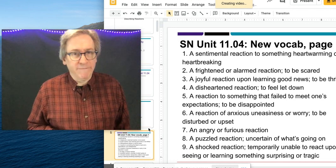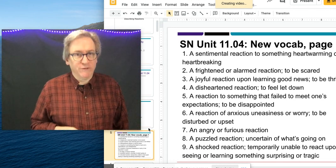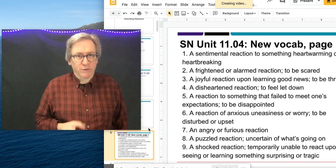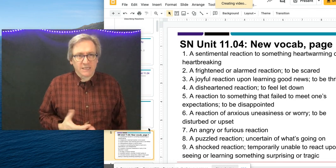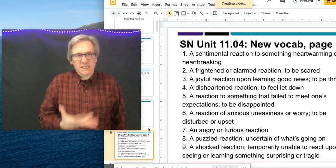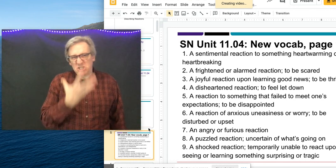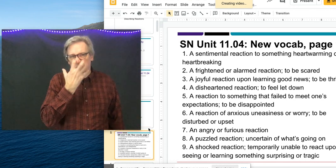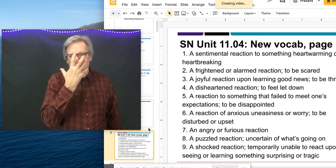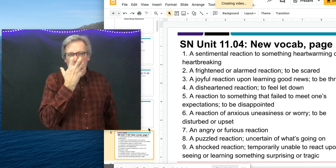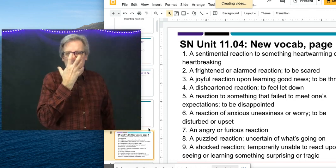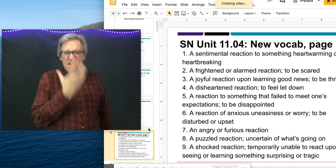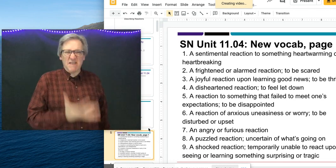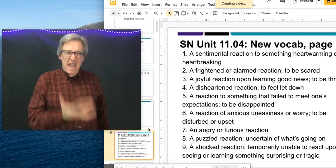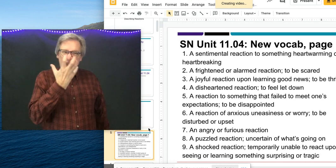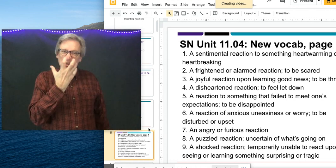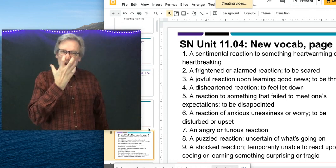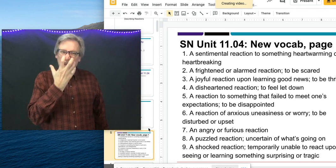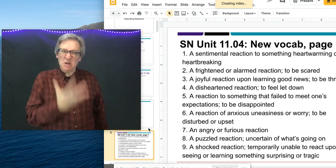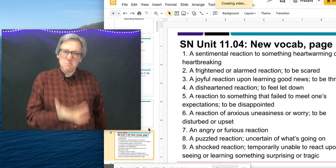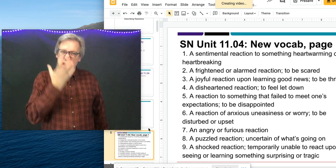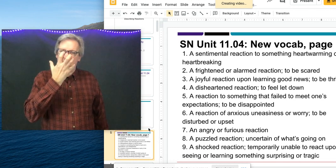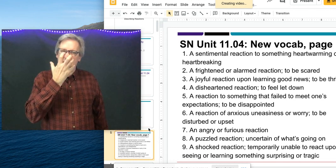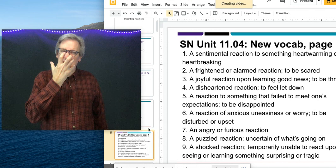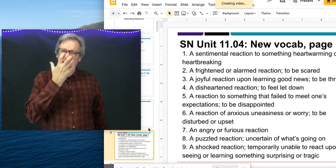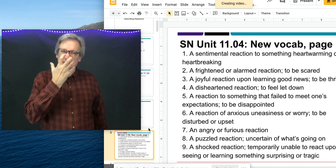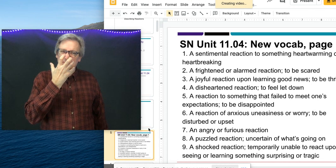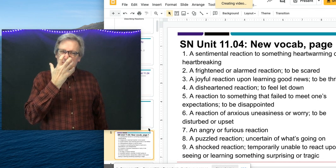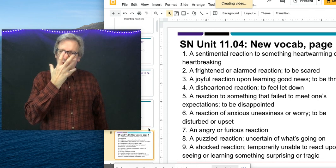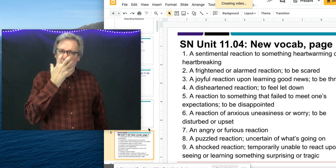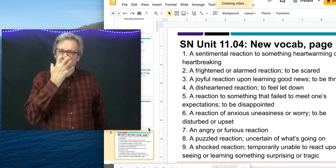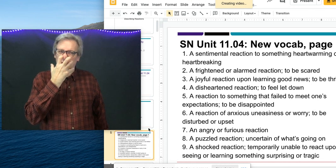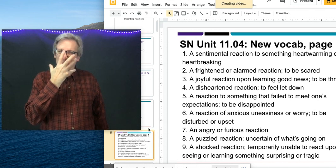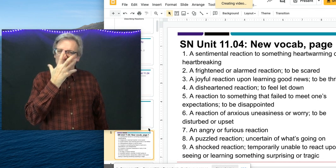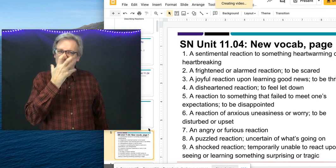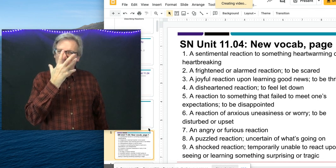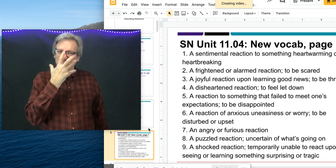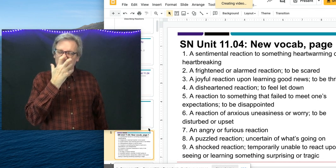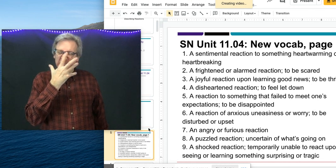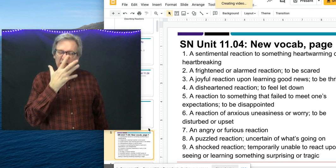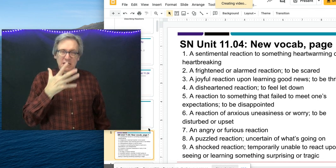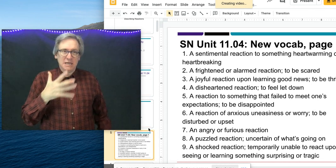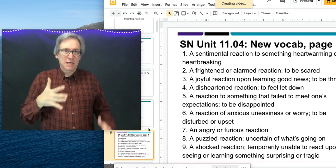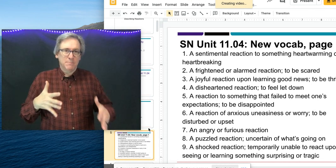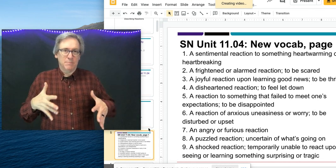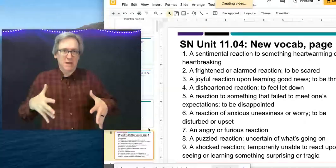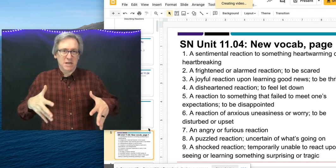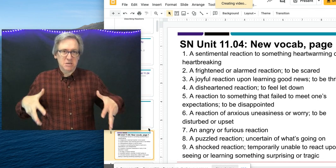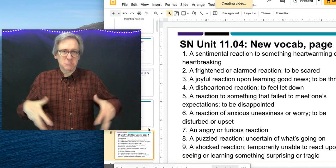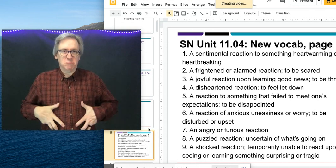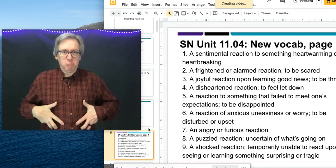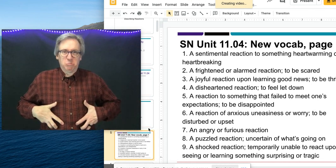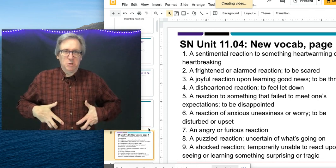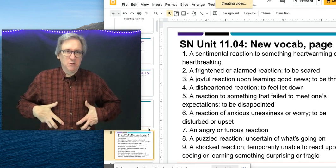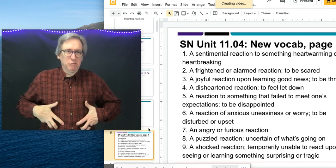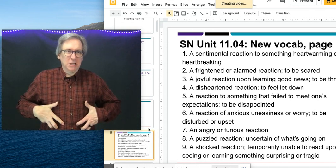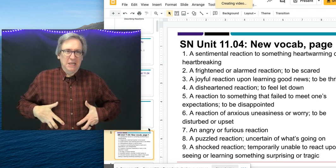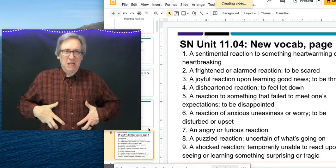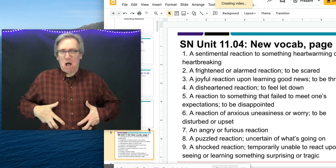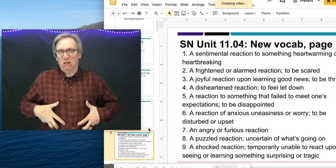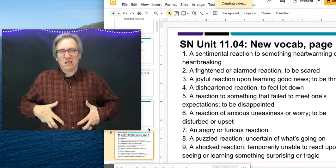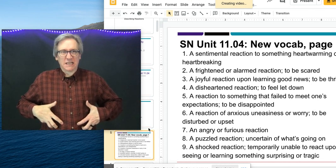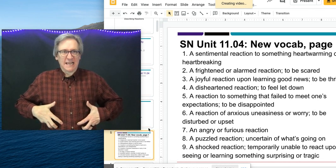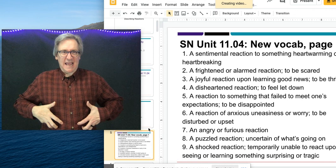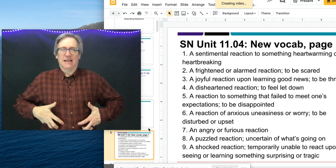Angry, furious. So we have angry, mad, grouchy. But to be